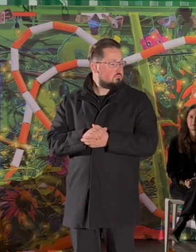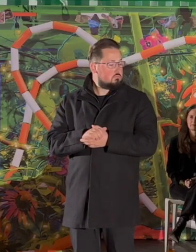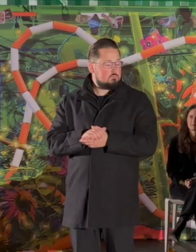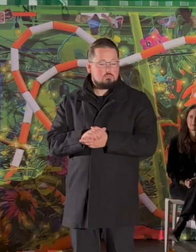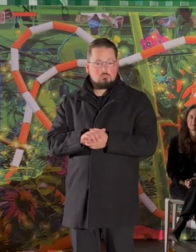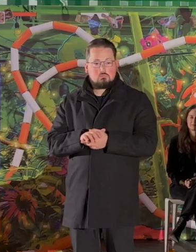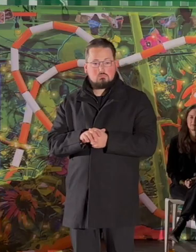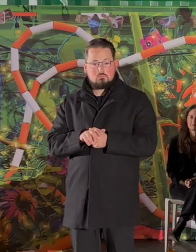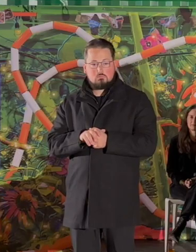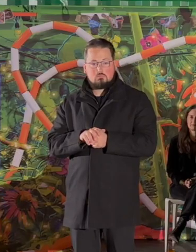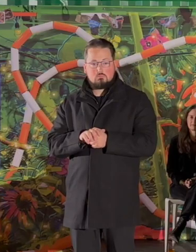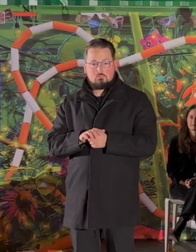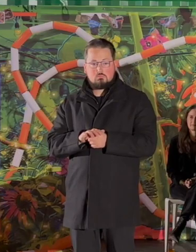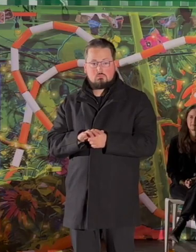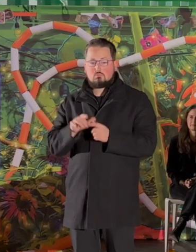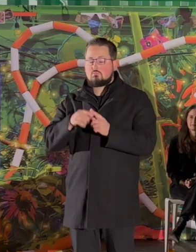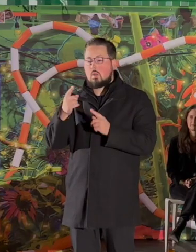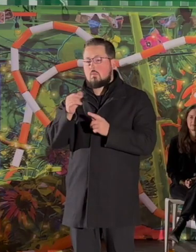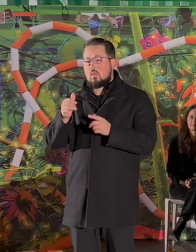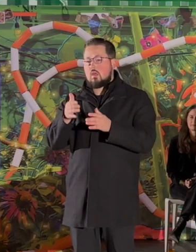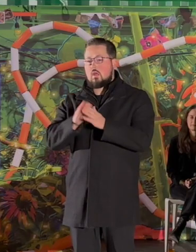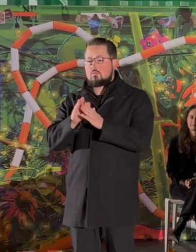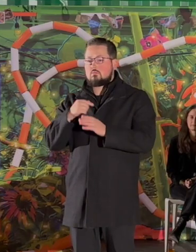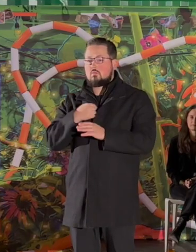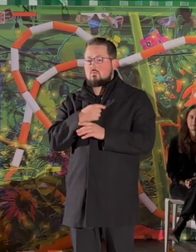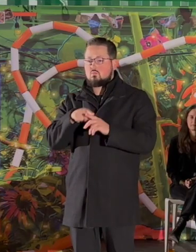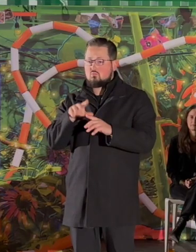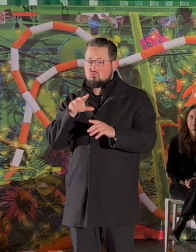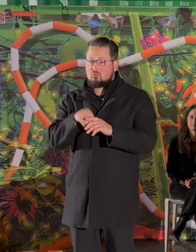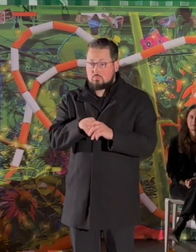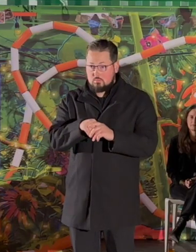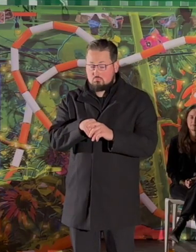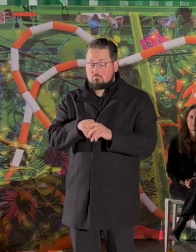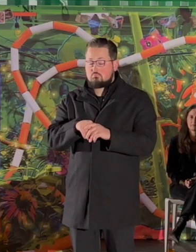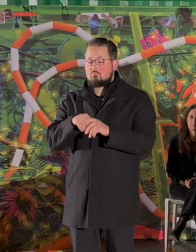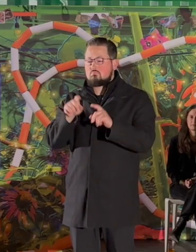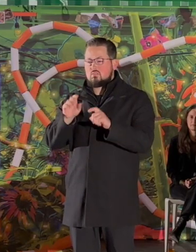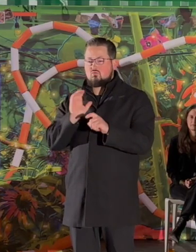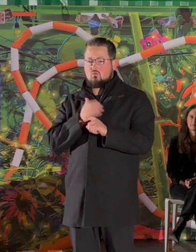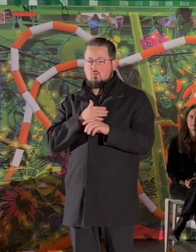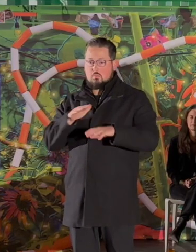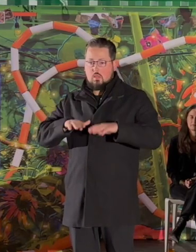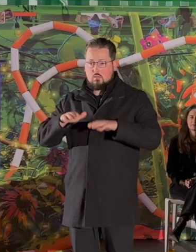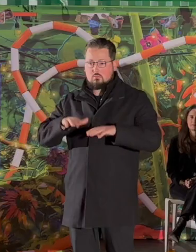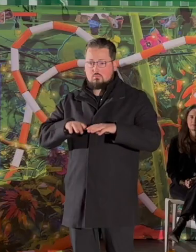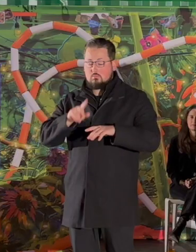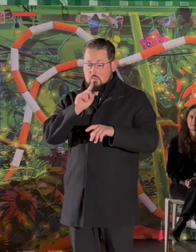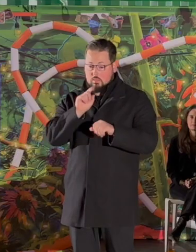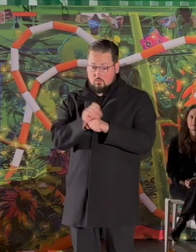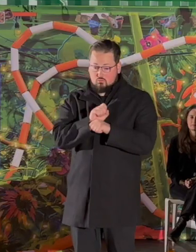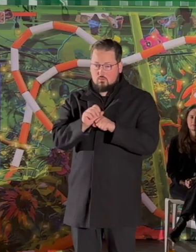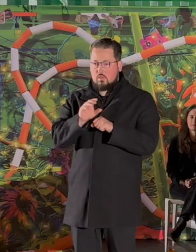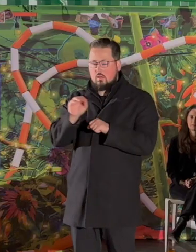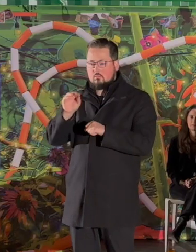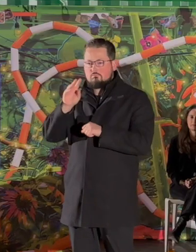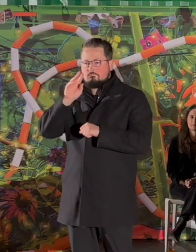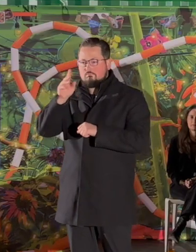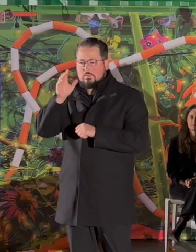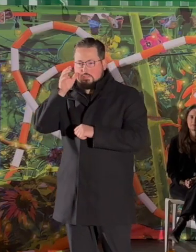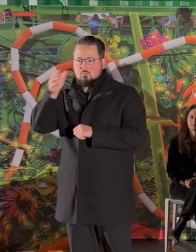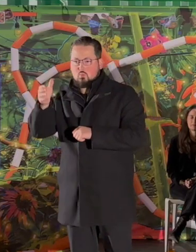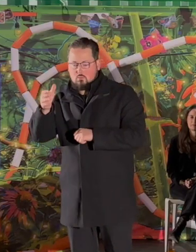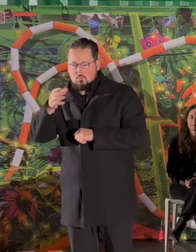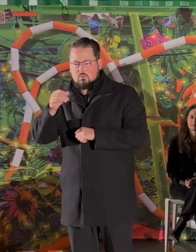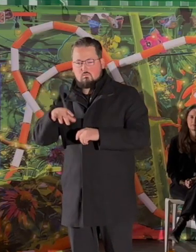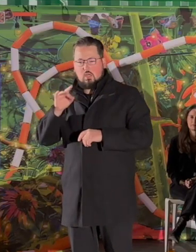into something that asks us to participate, to test our balance, literally and figuratively, and to find